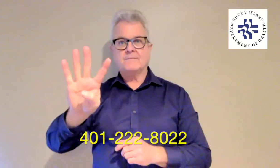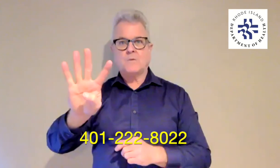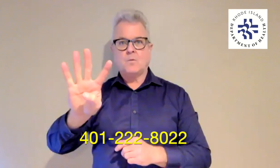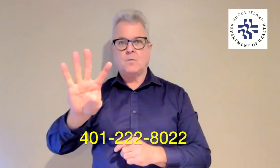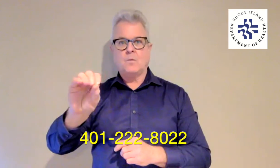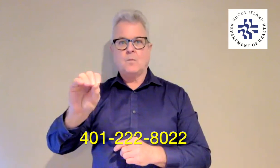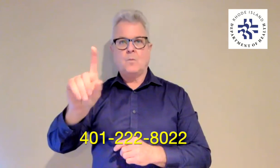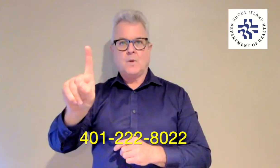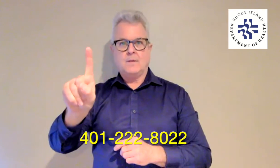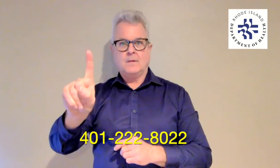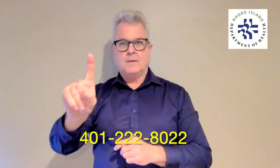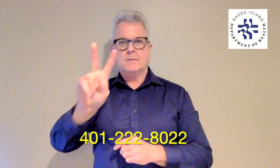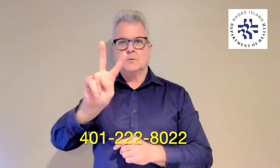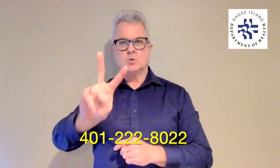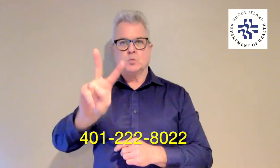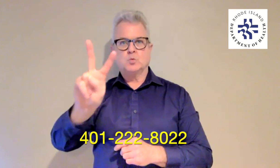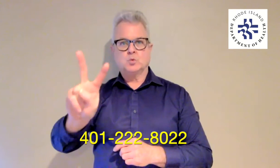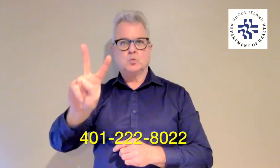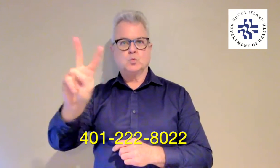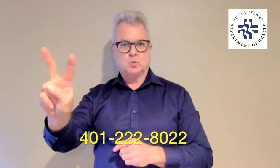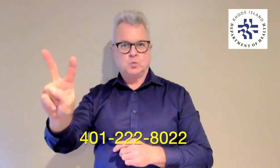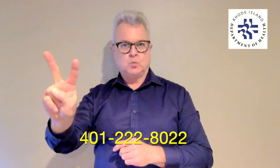their phone number is area code